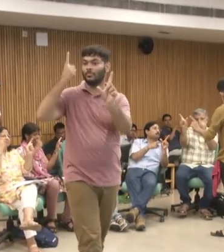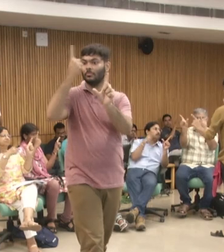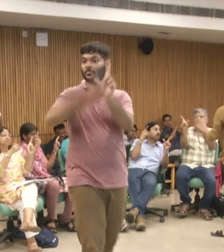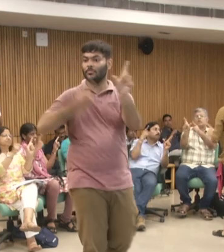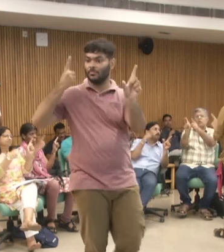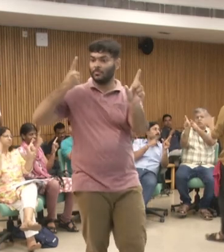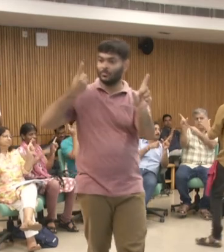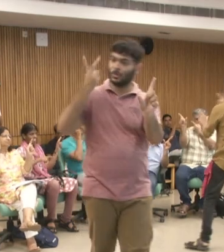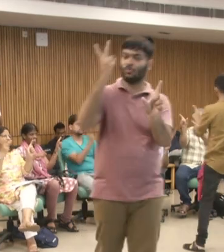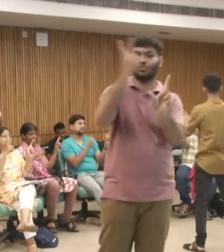2 years.